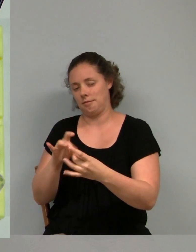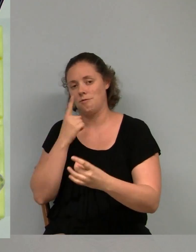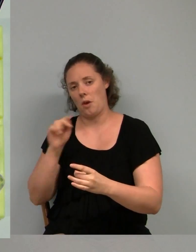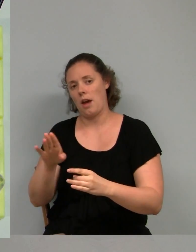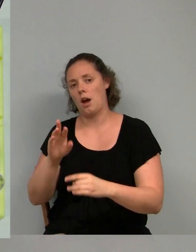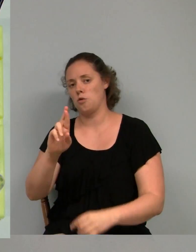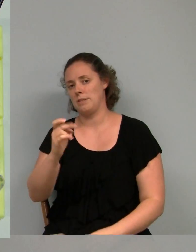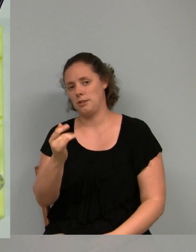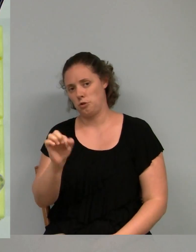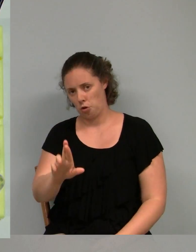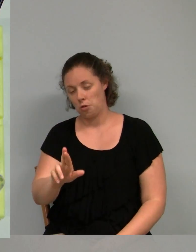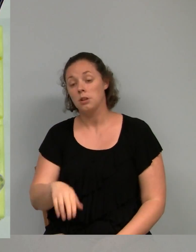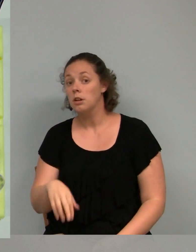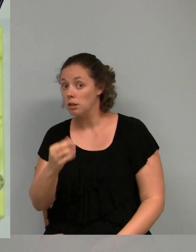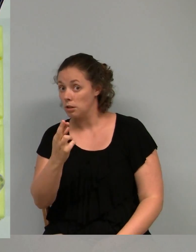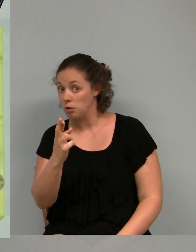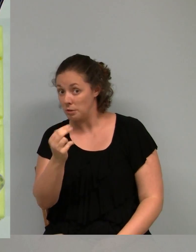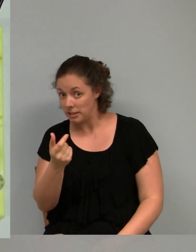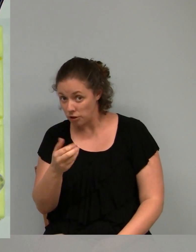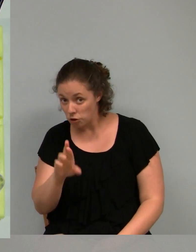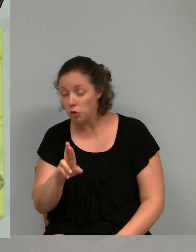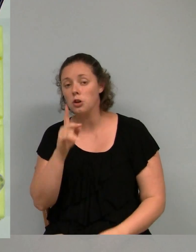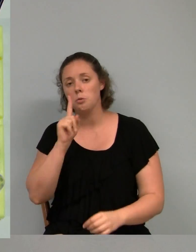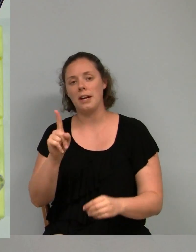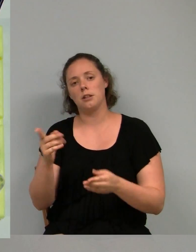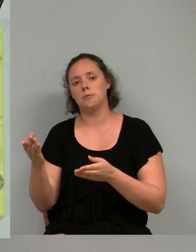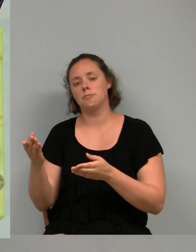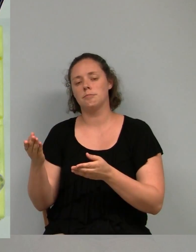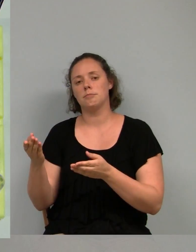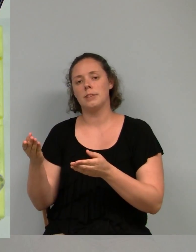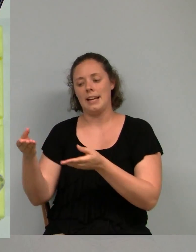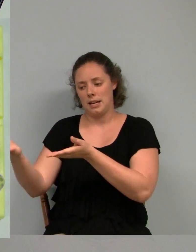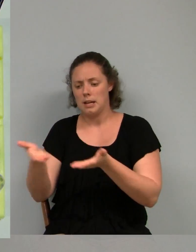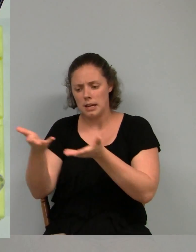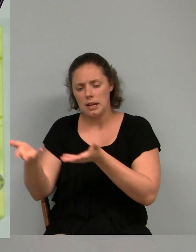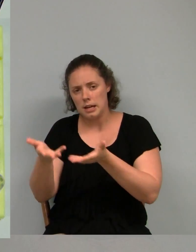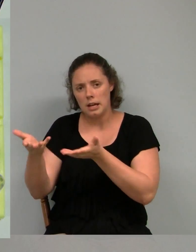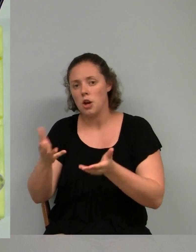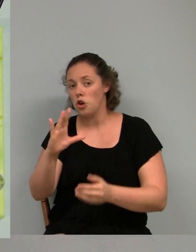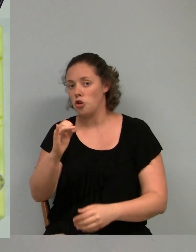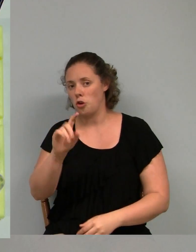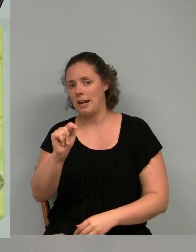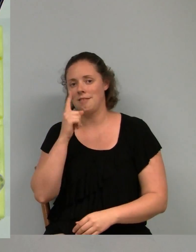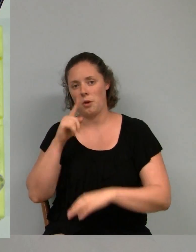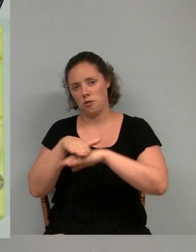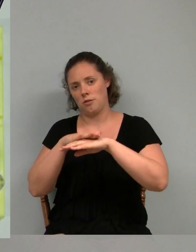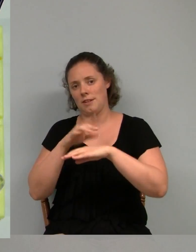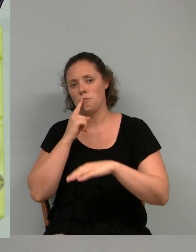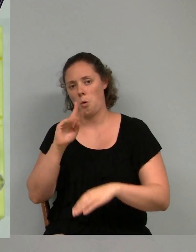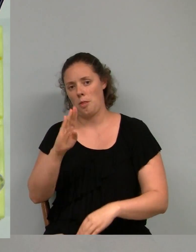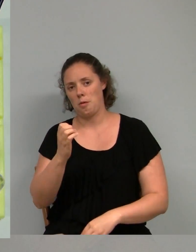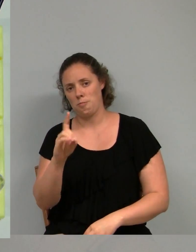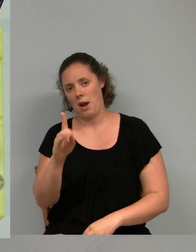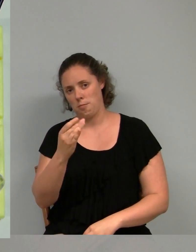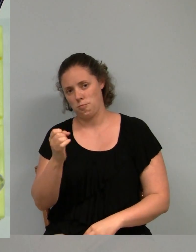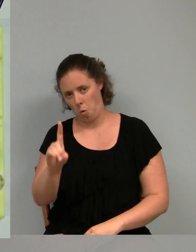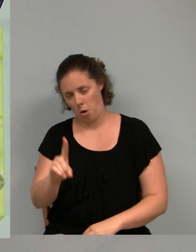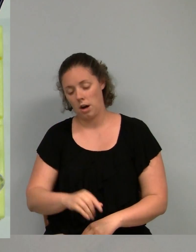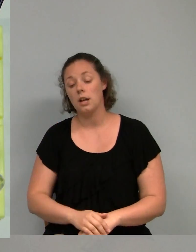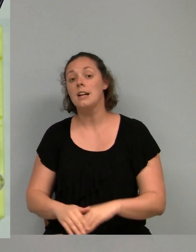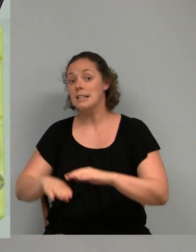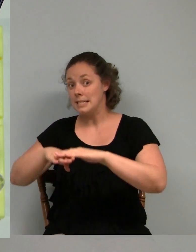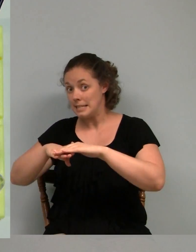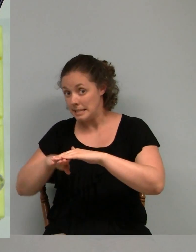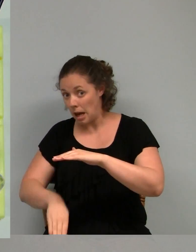The resistor carries the current over the center of the breadboard. The subsurface connection carries